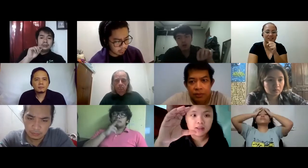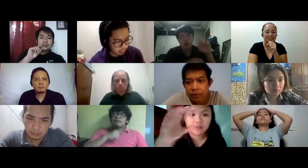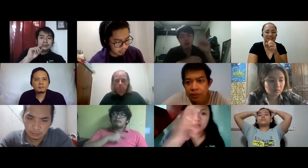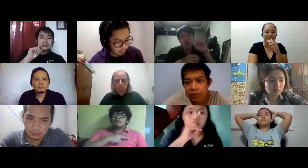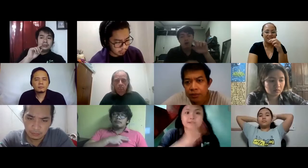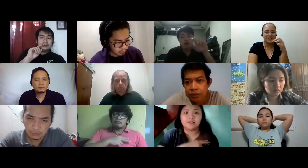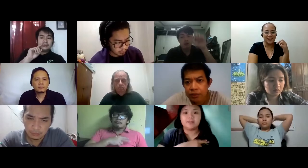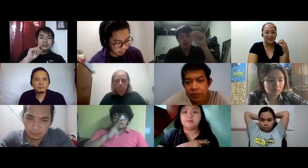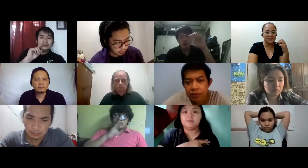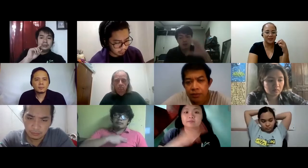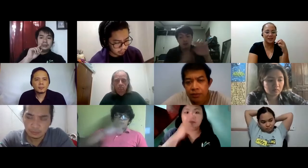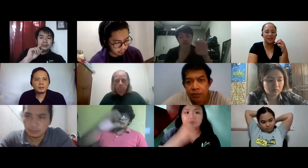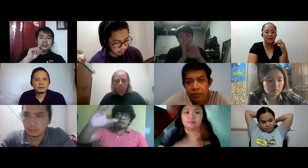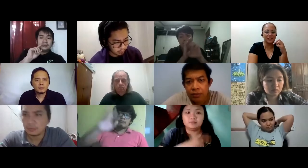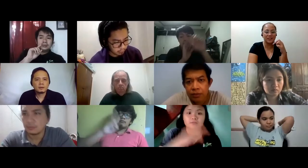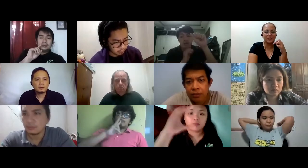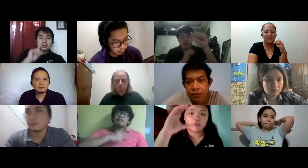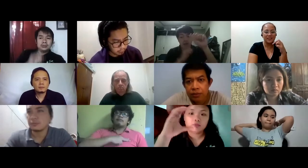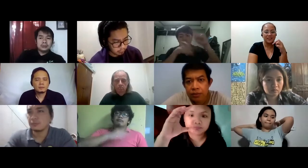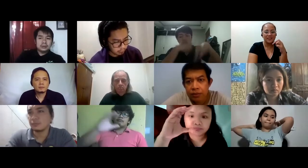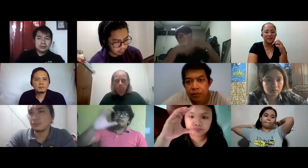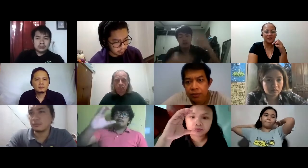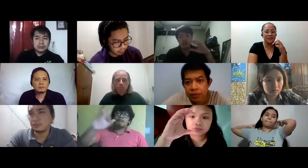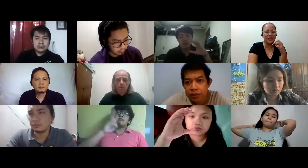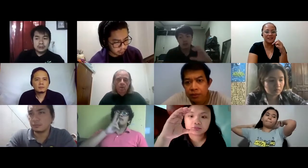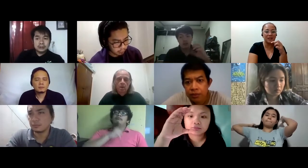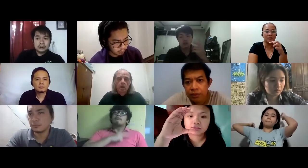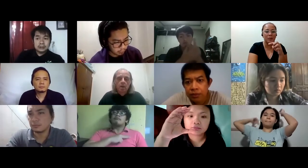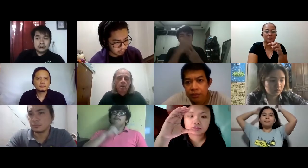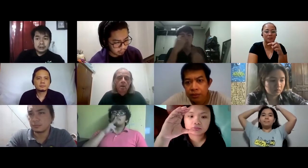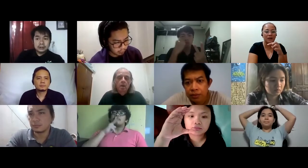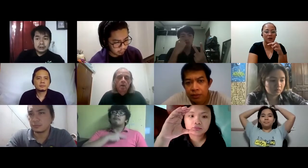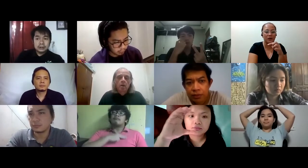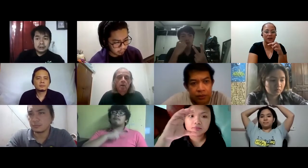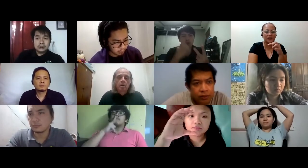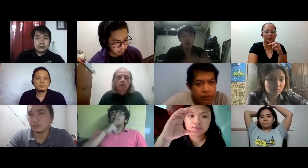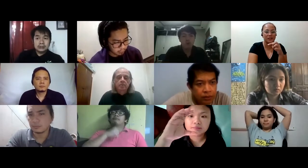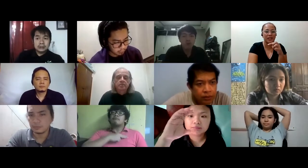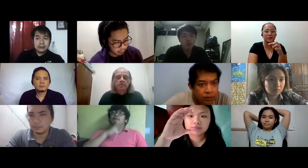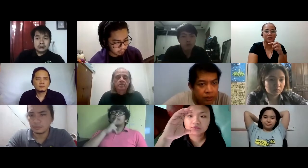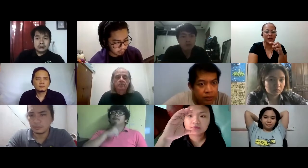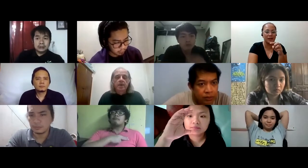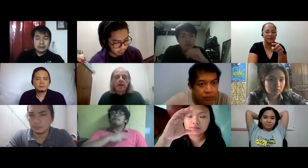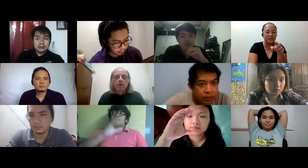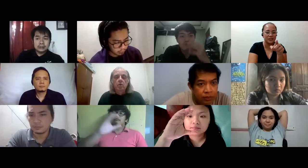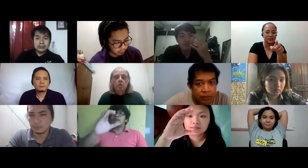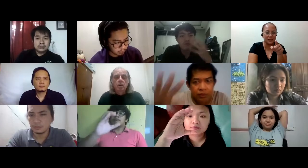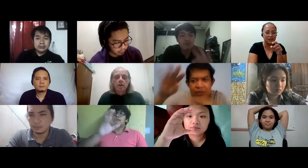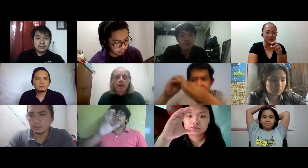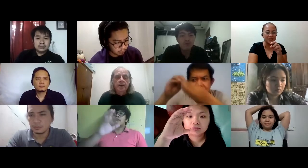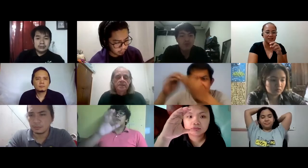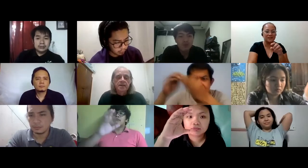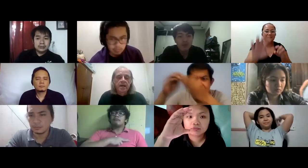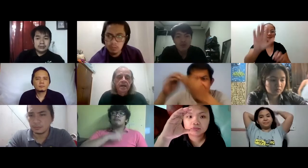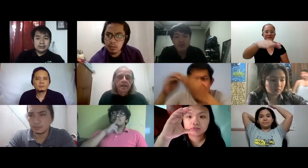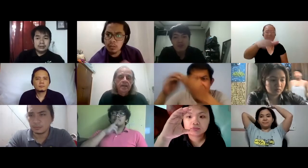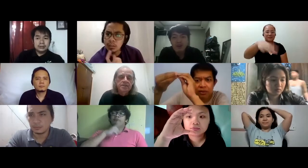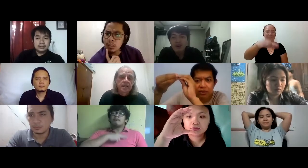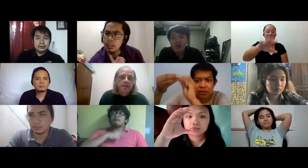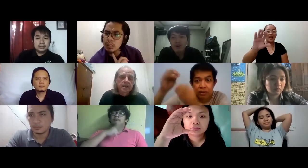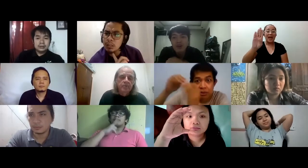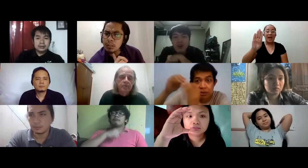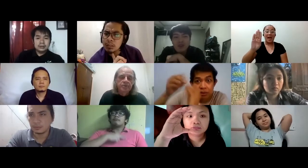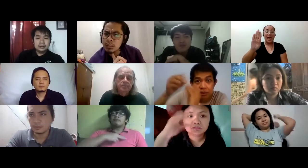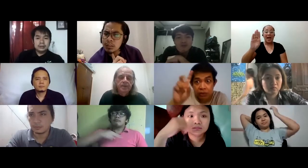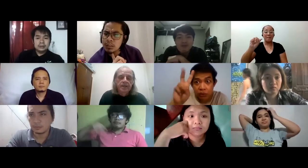question, the recent question. So he's asking about Bangkor. He was able to answer it. Encore has a